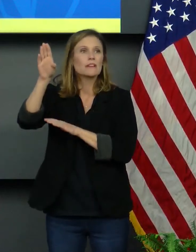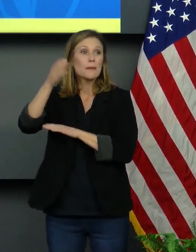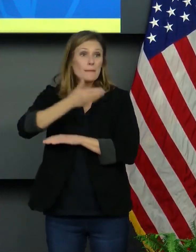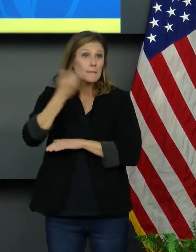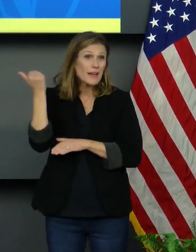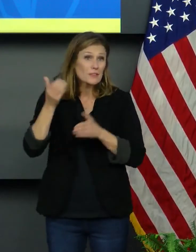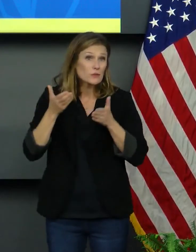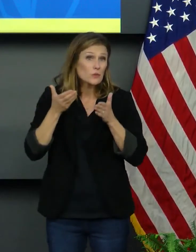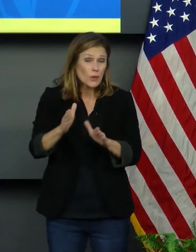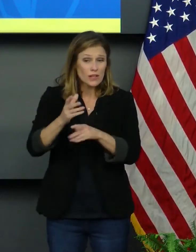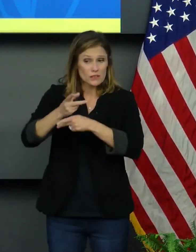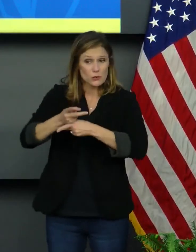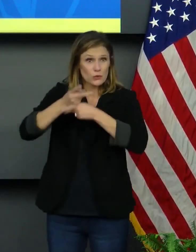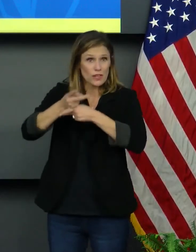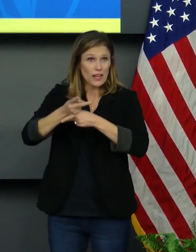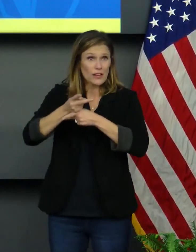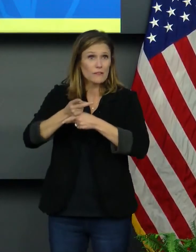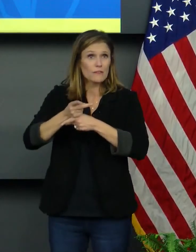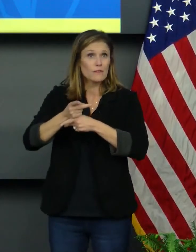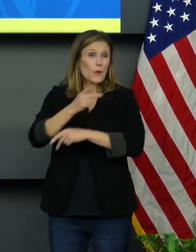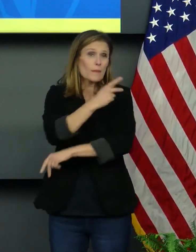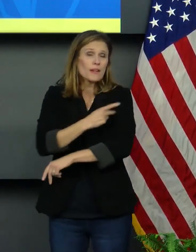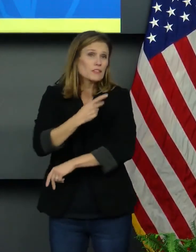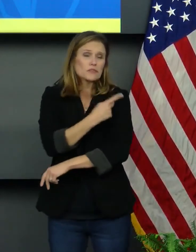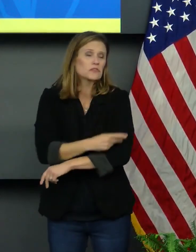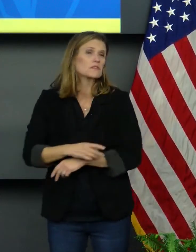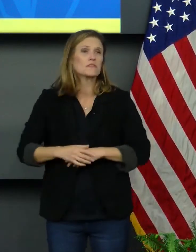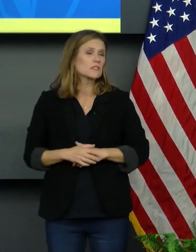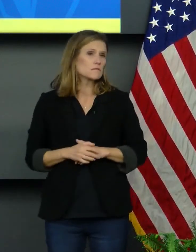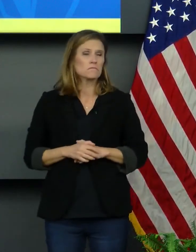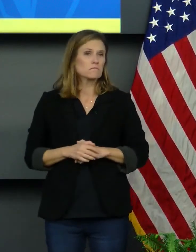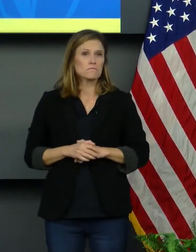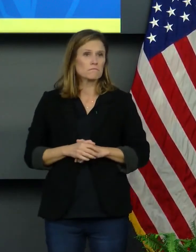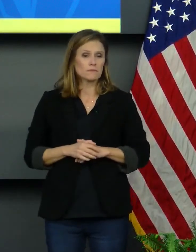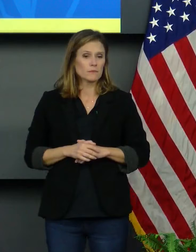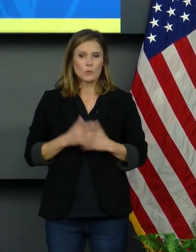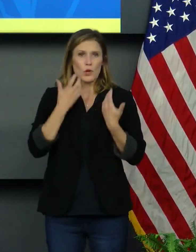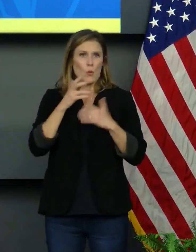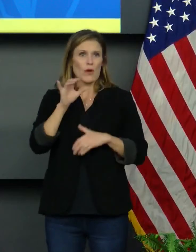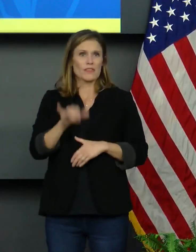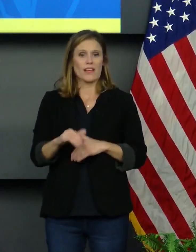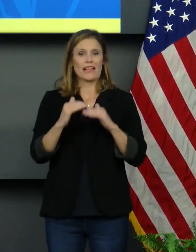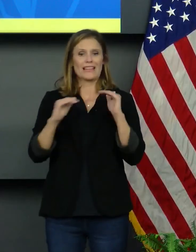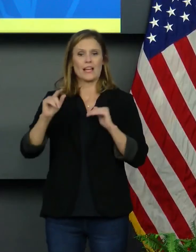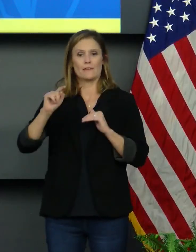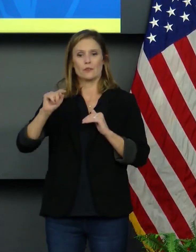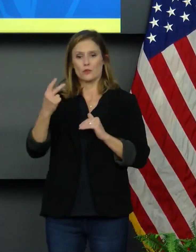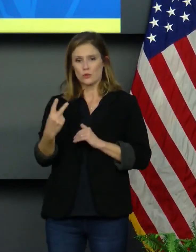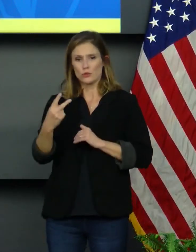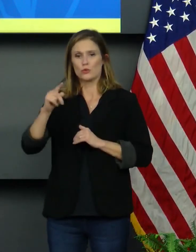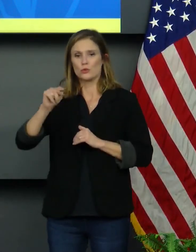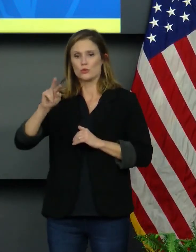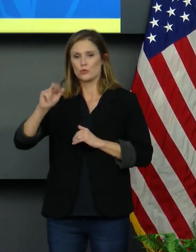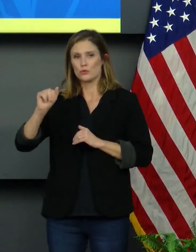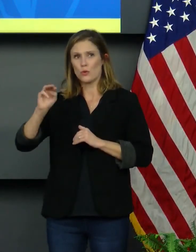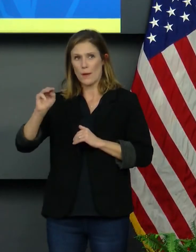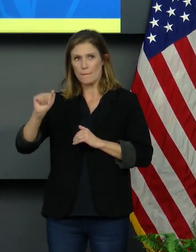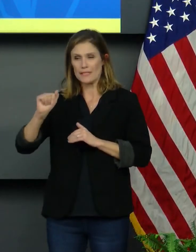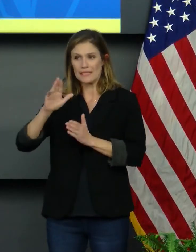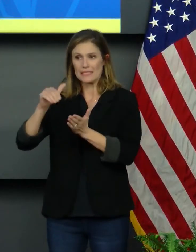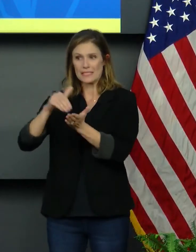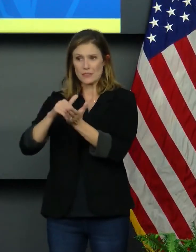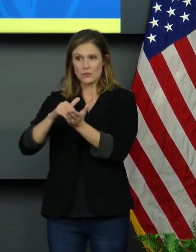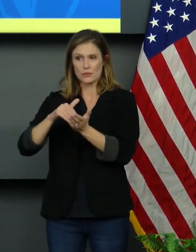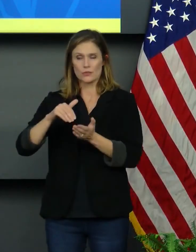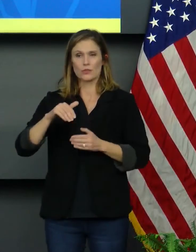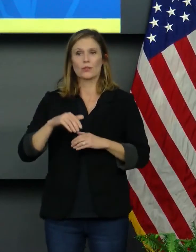best way to care for a patient, and it's not where we want them. We are a level 2 trauma center, and we're a tertiary care center. And what